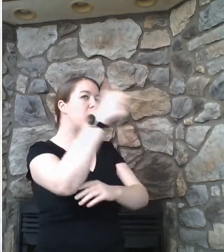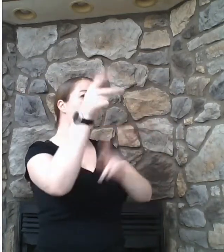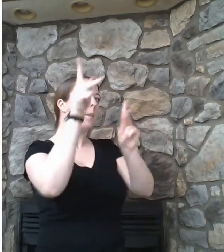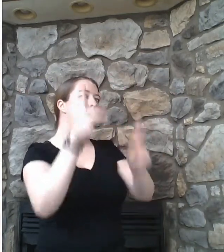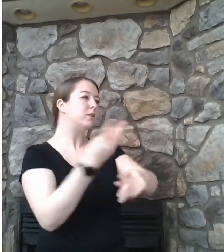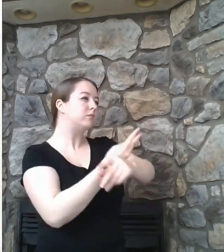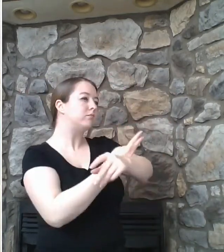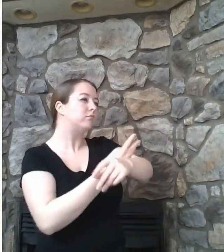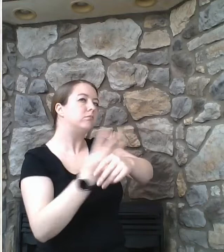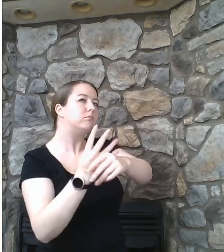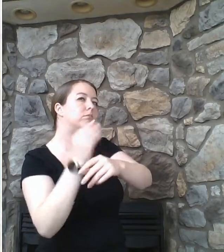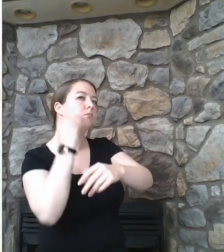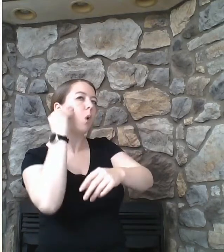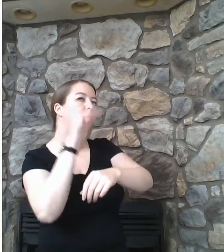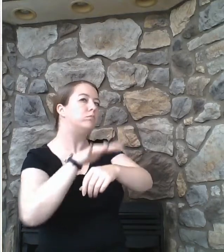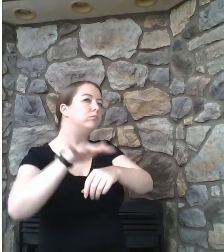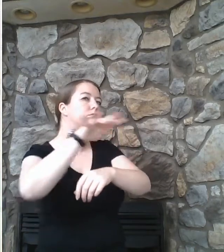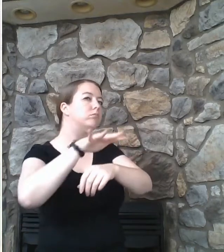lawn."